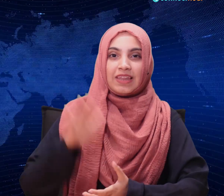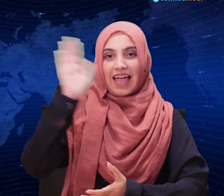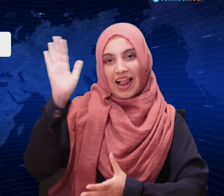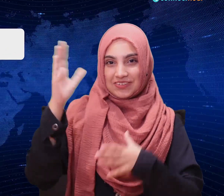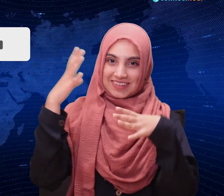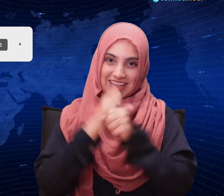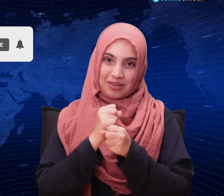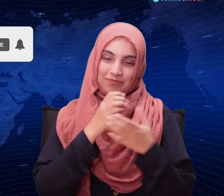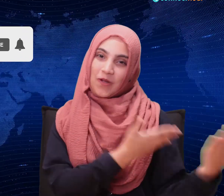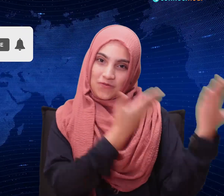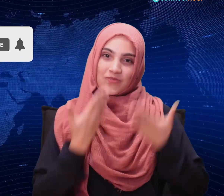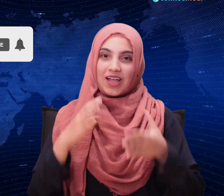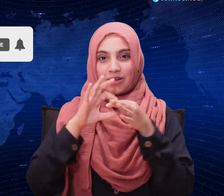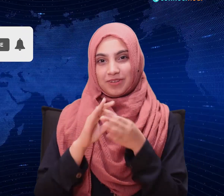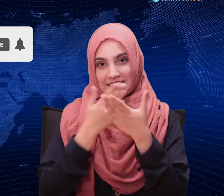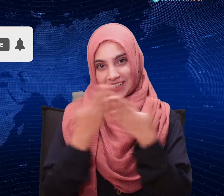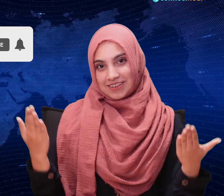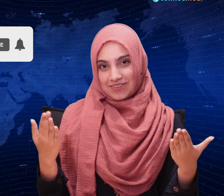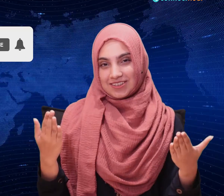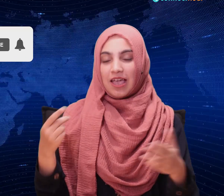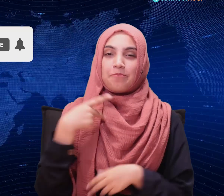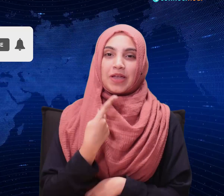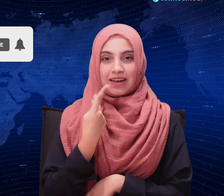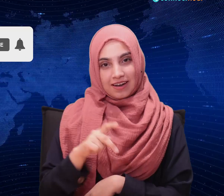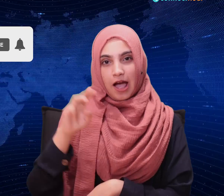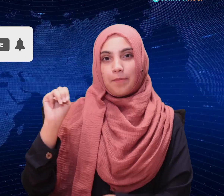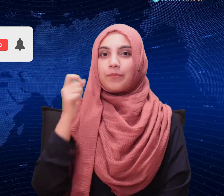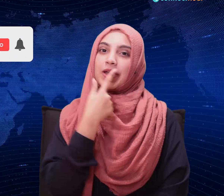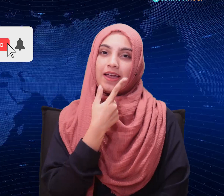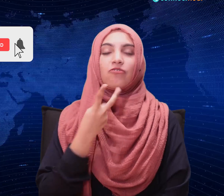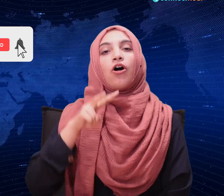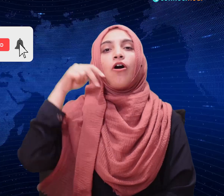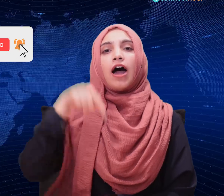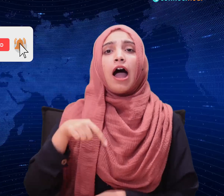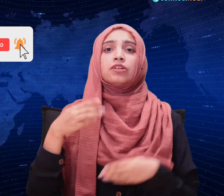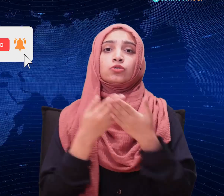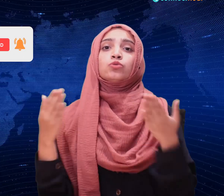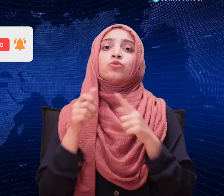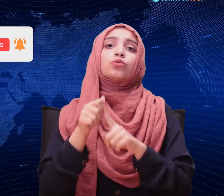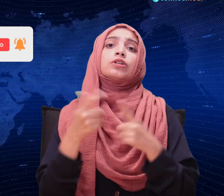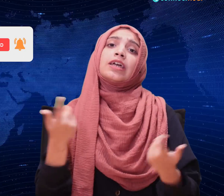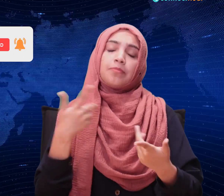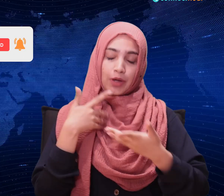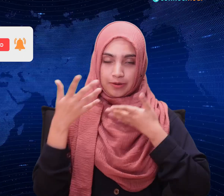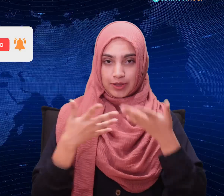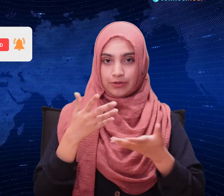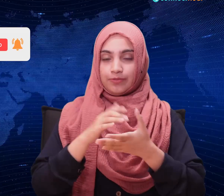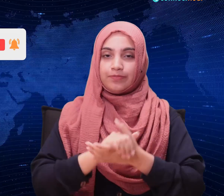Hello, everyone, and welcome to Connect News. My name is Minerva, and these are today's top